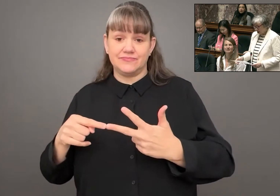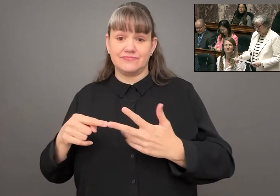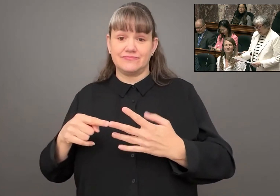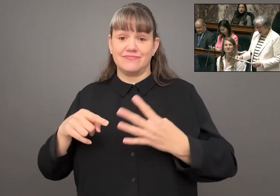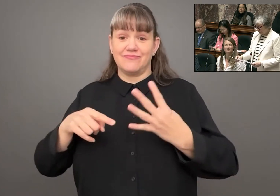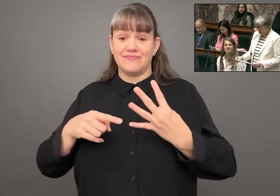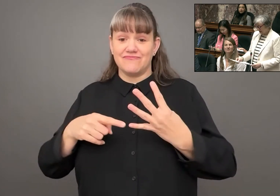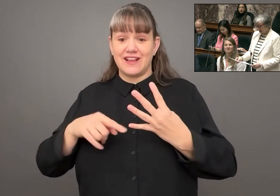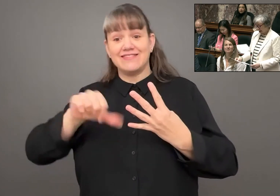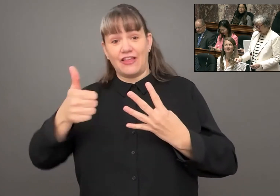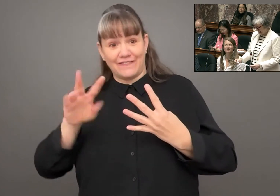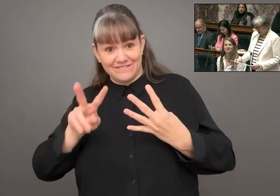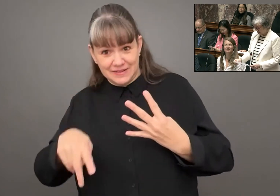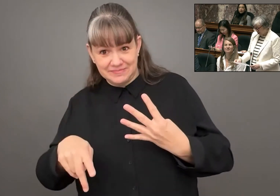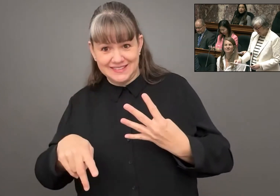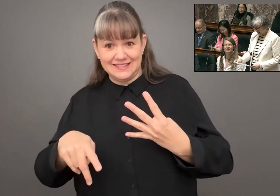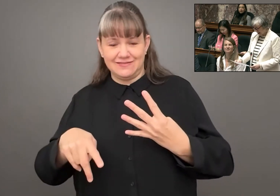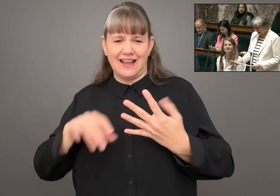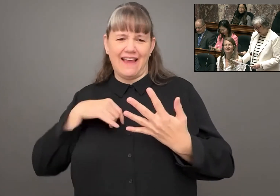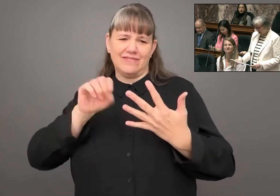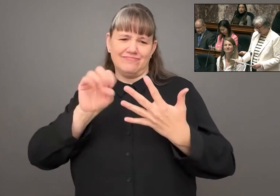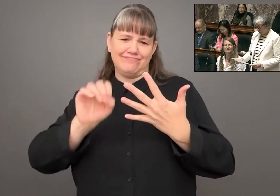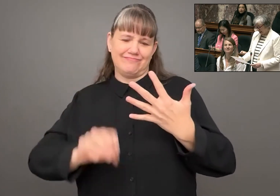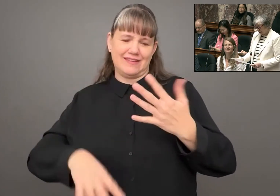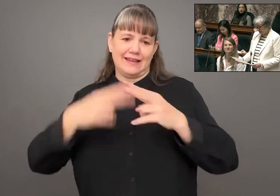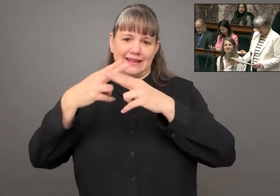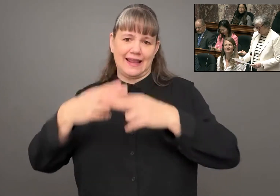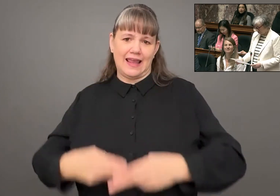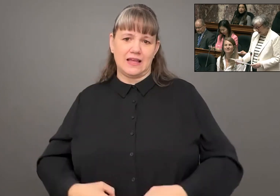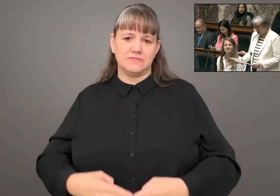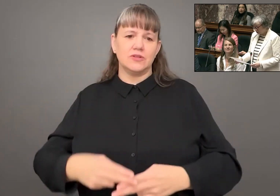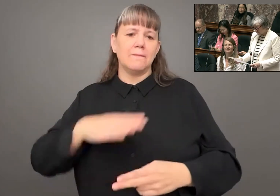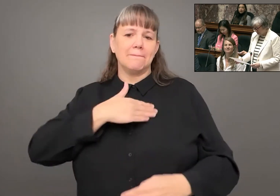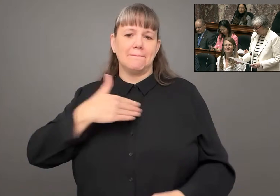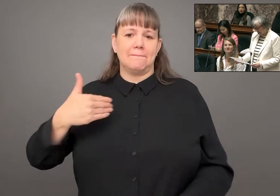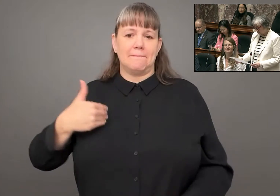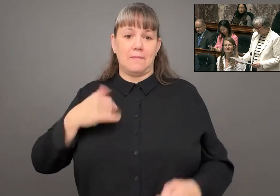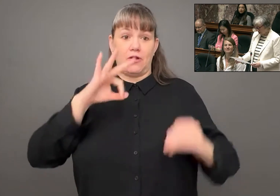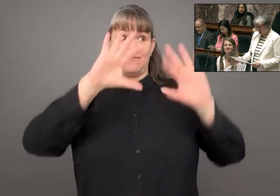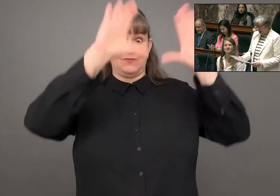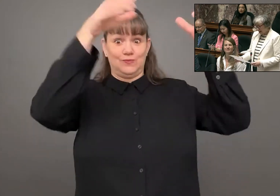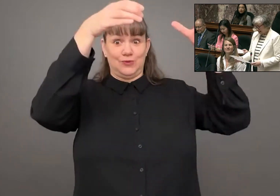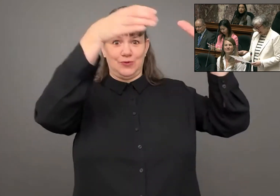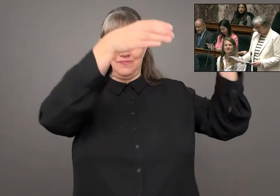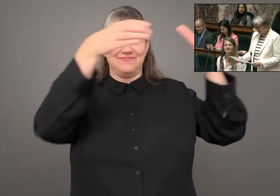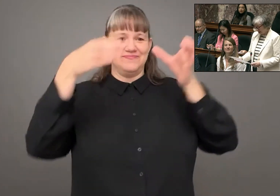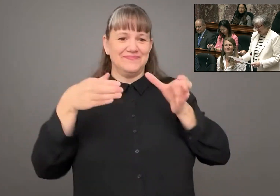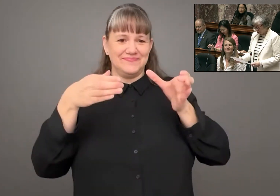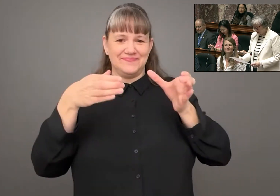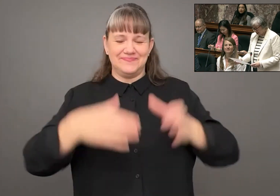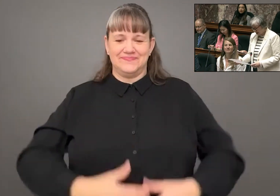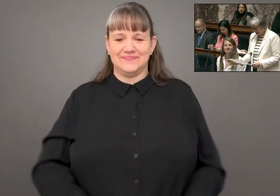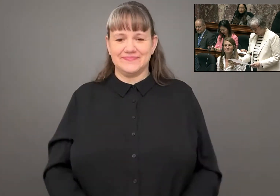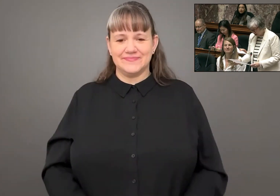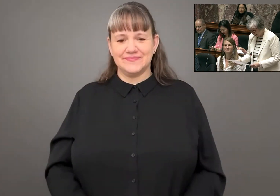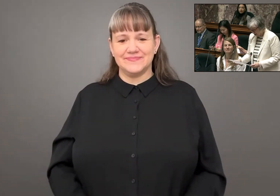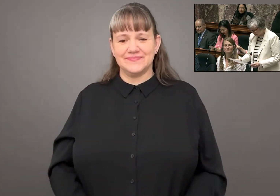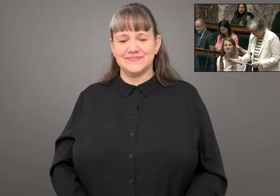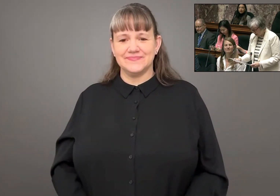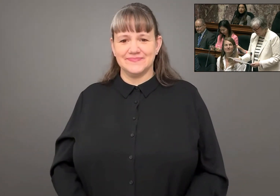Charles, Brian Martins, Lana Topic, Leila Thiel, Kim McEnroy, Gurvinder Dandewal, Daniel Fung,